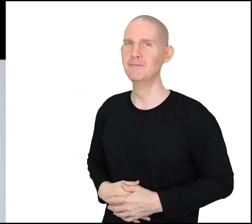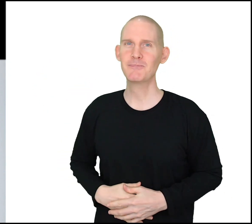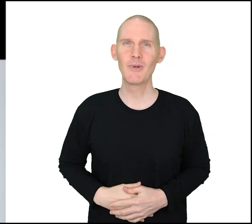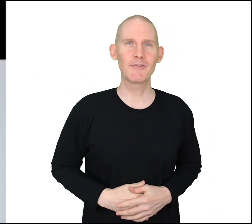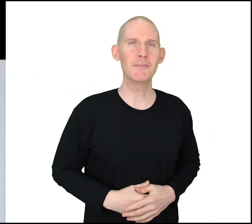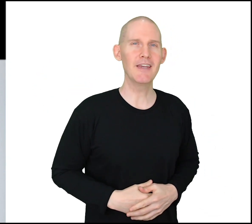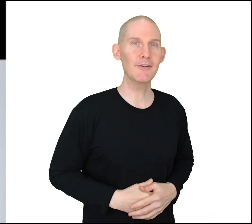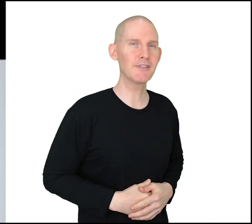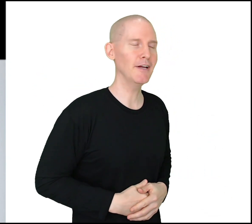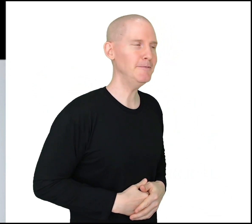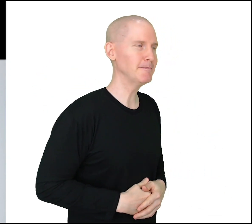From the other side.